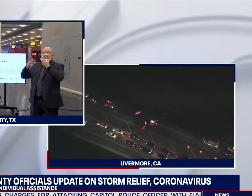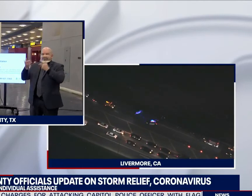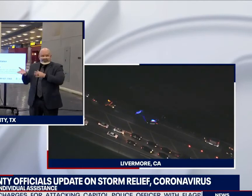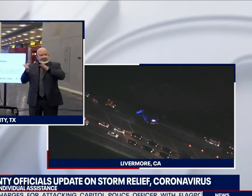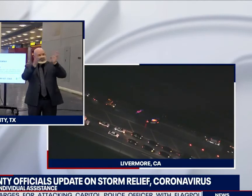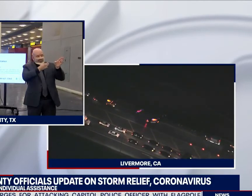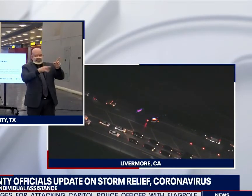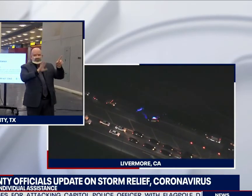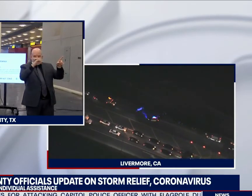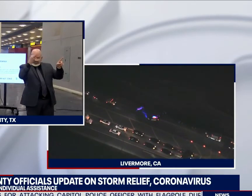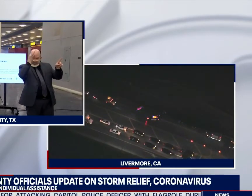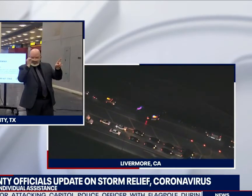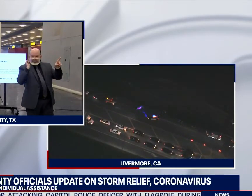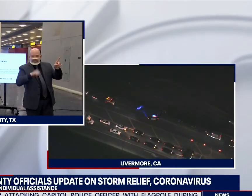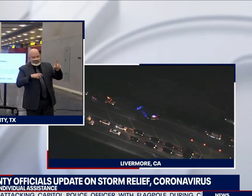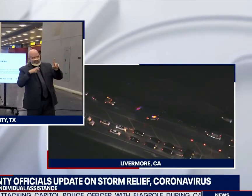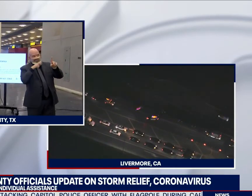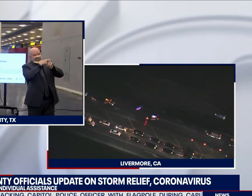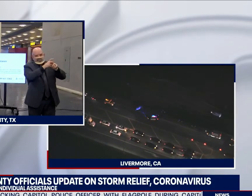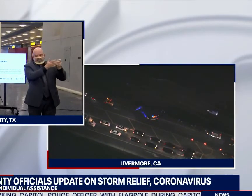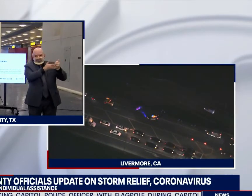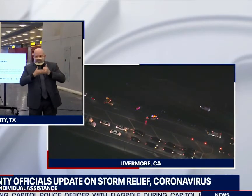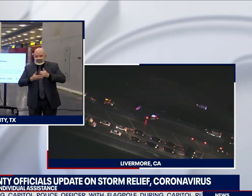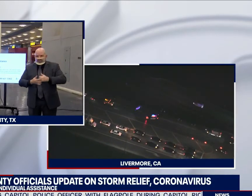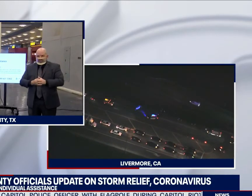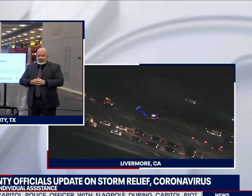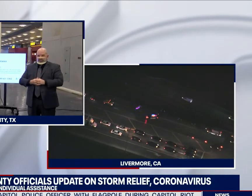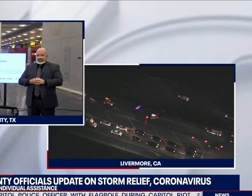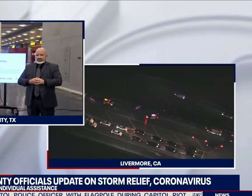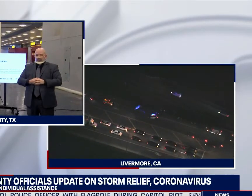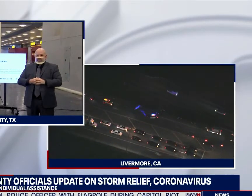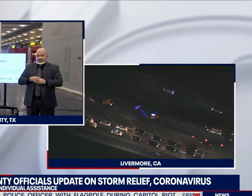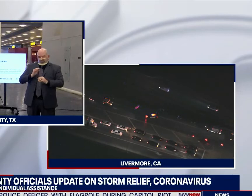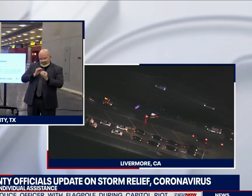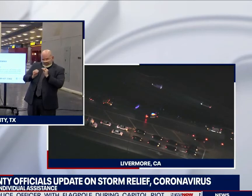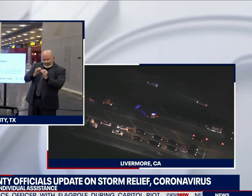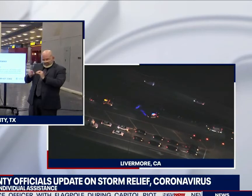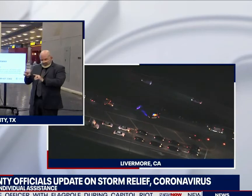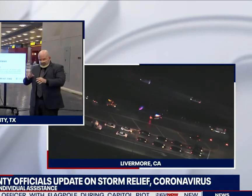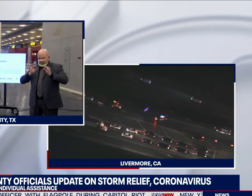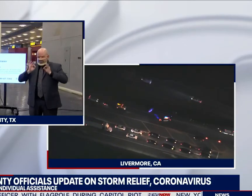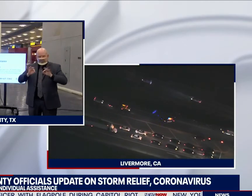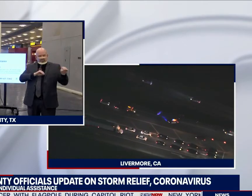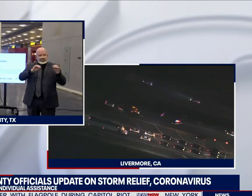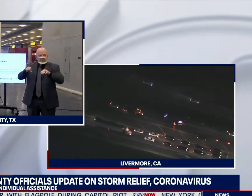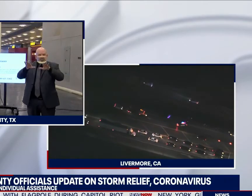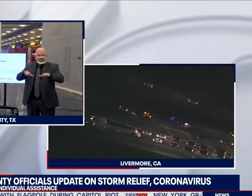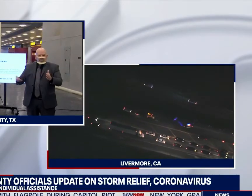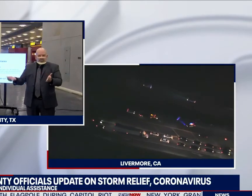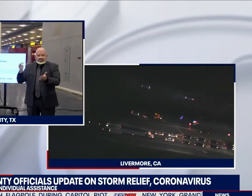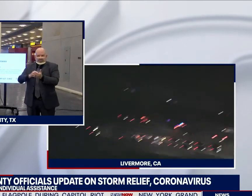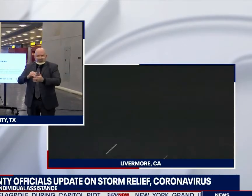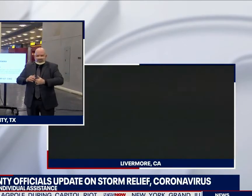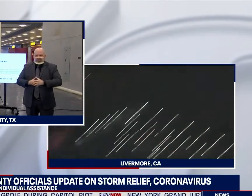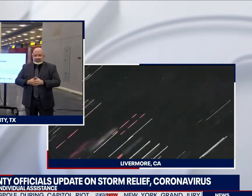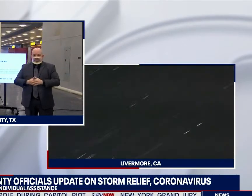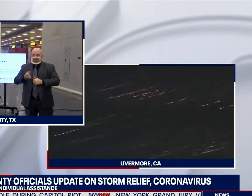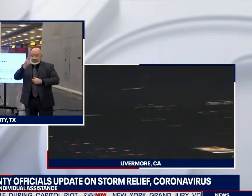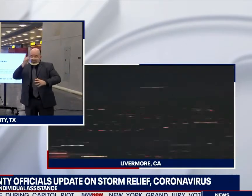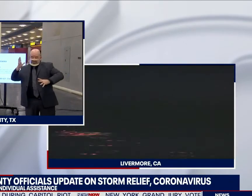to occupy or to help replace their home destroyed in the disaster. Other things that can be